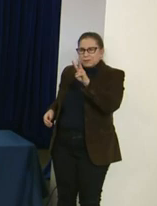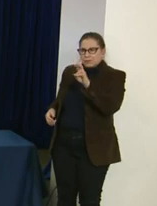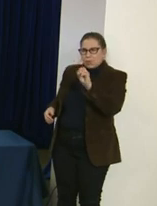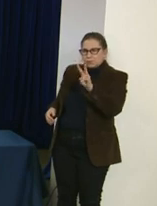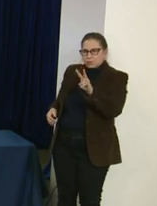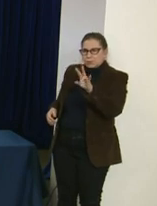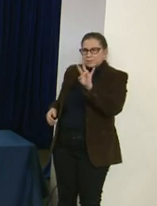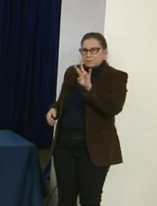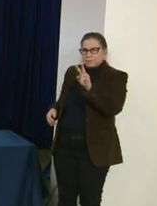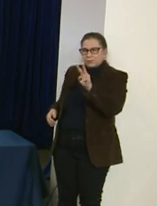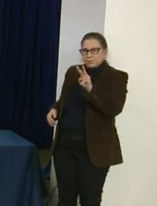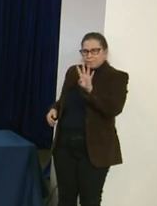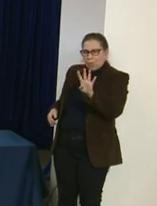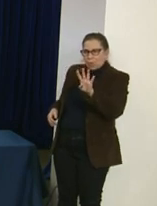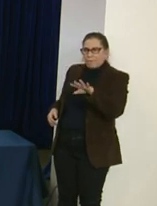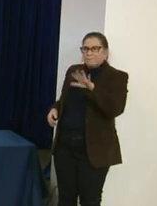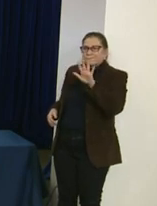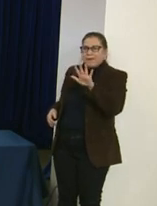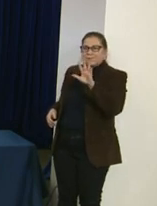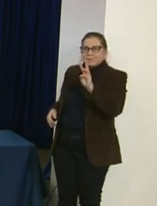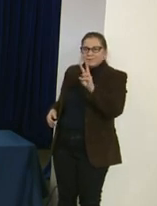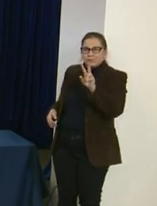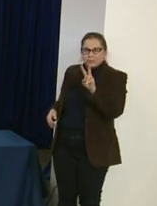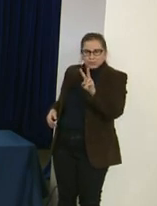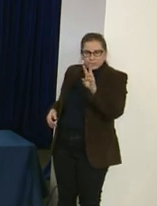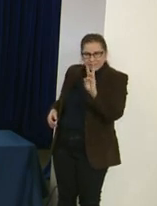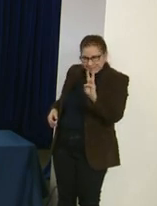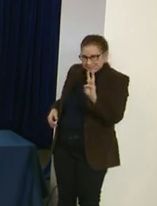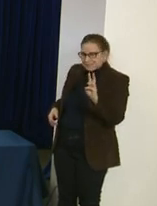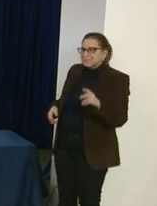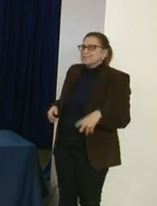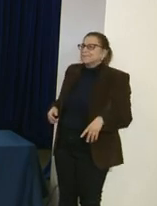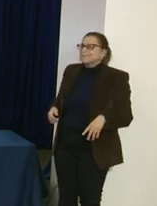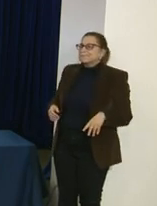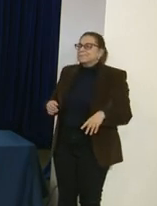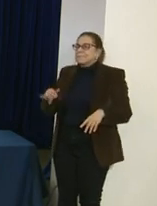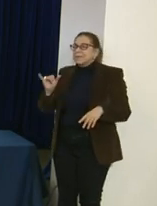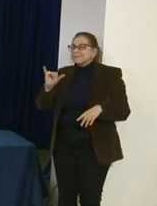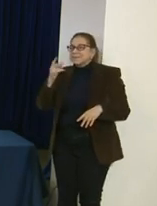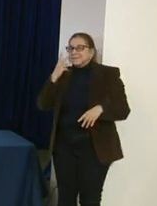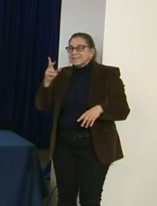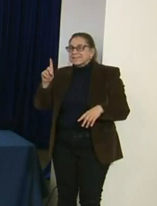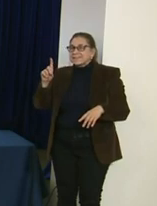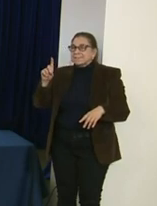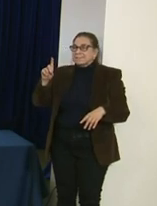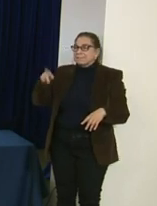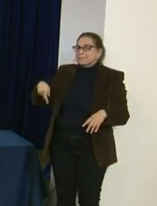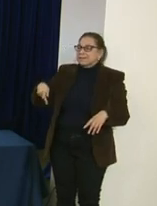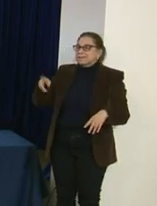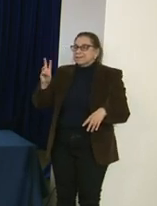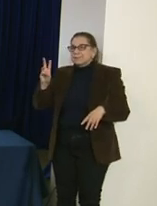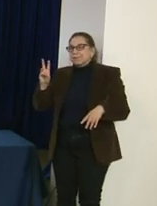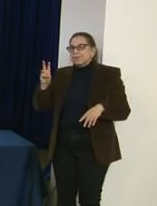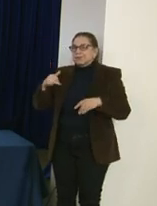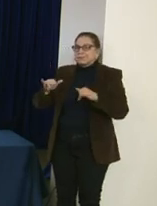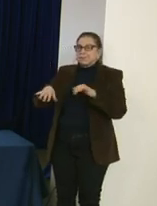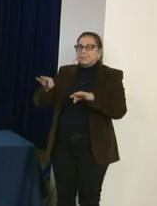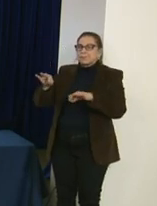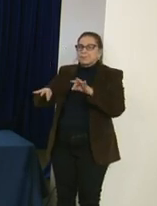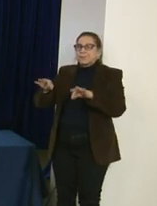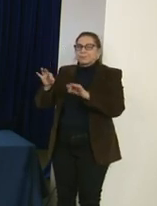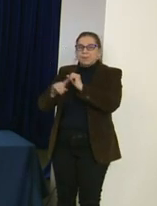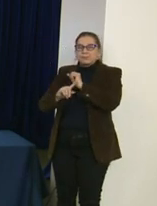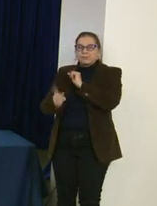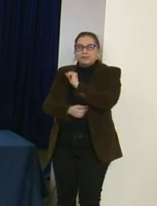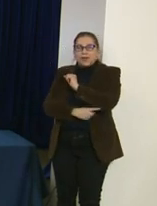202-724-5626. I think you've all seen that DPW is still out collecting your trash on its regular schedule, so I